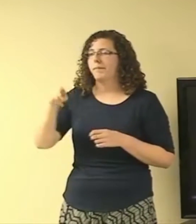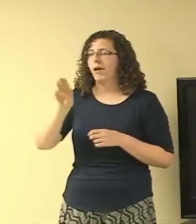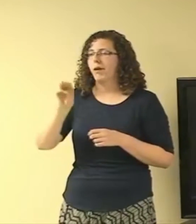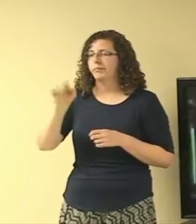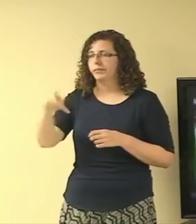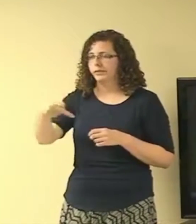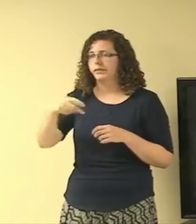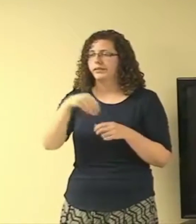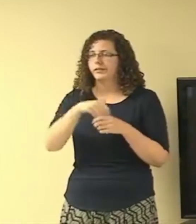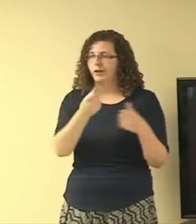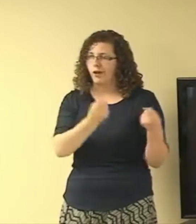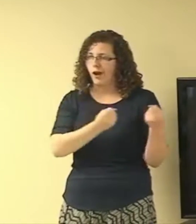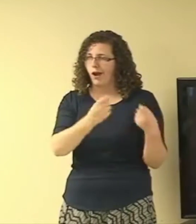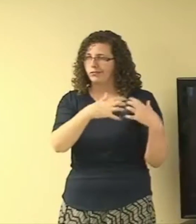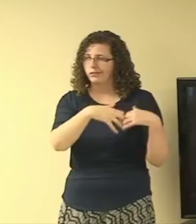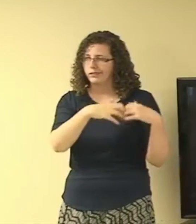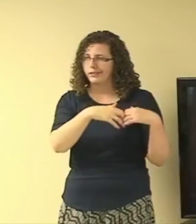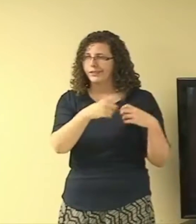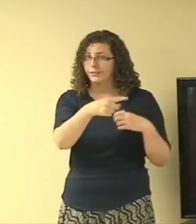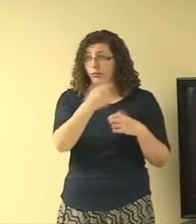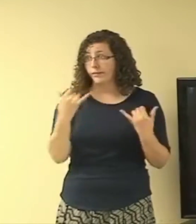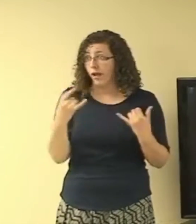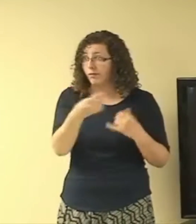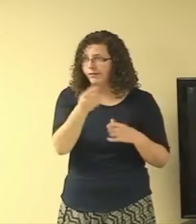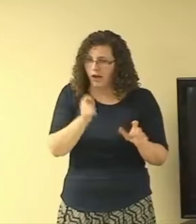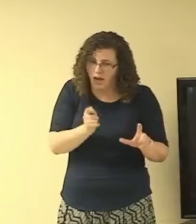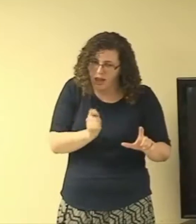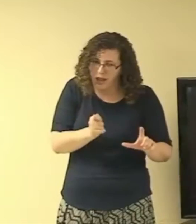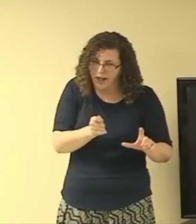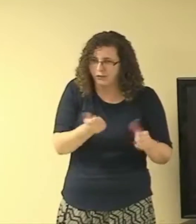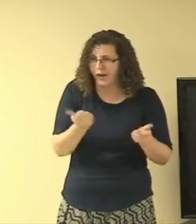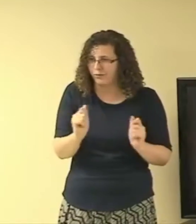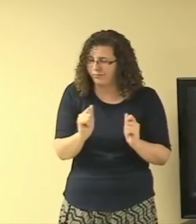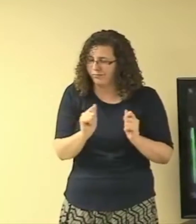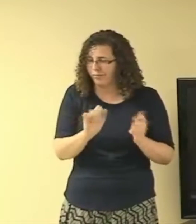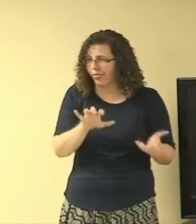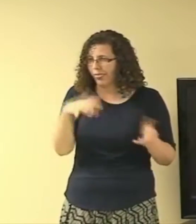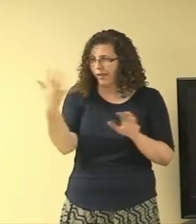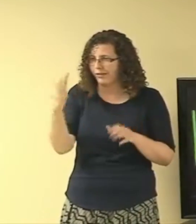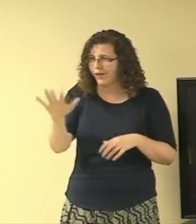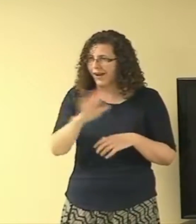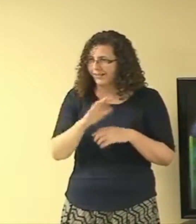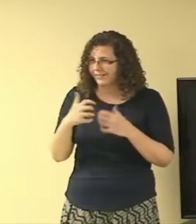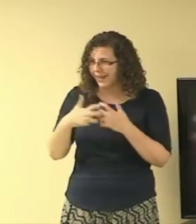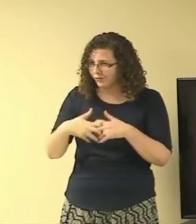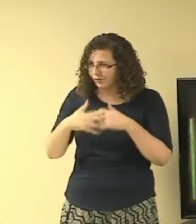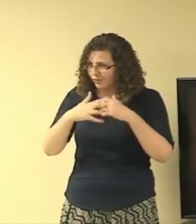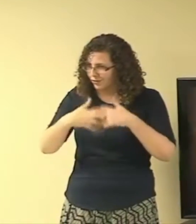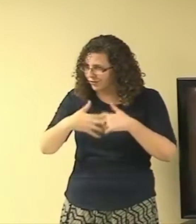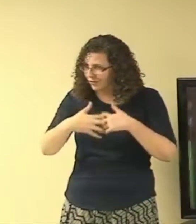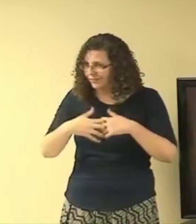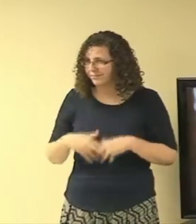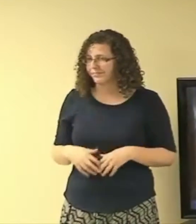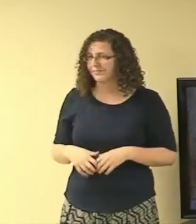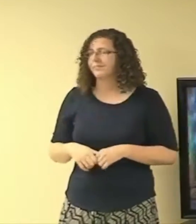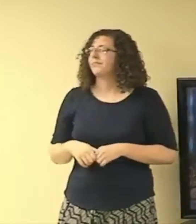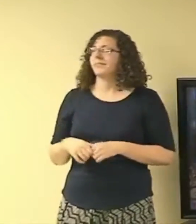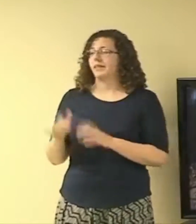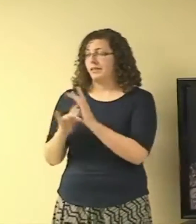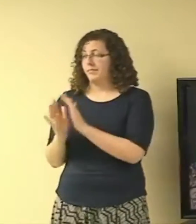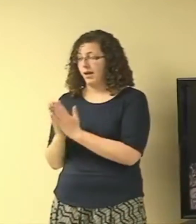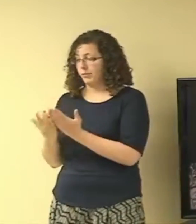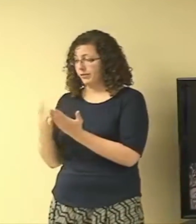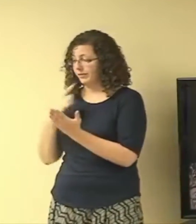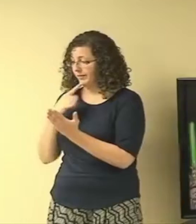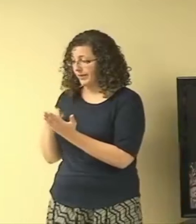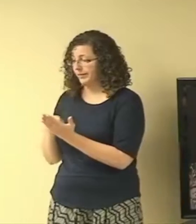He's out there on your car right now going, ding, ding, ding, ding, ding, ding, ding. Right? And the Bible says in Malachi, if you tithe, I will rebuke the